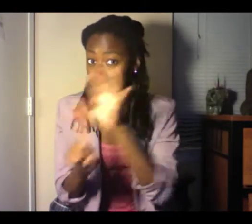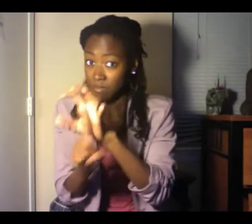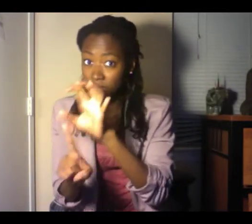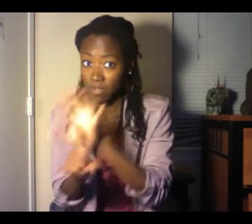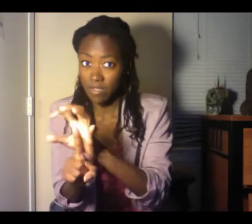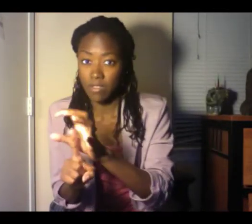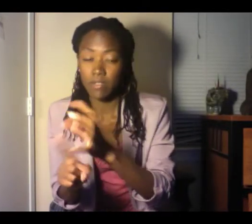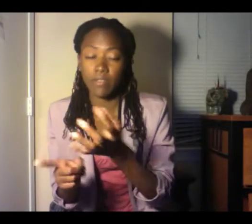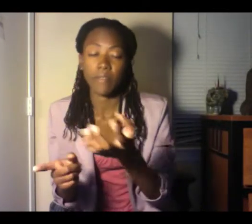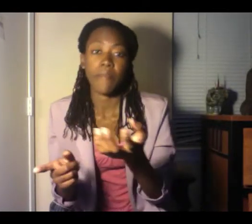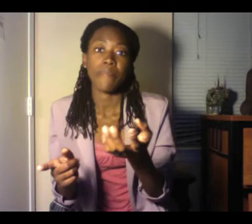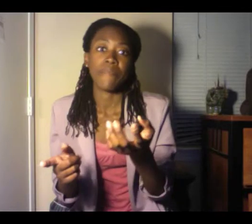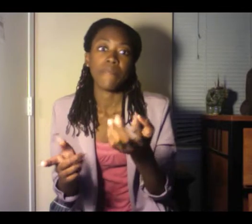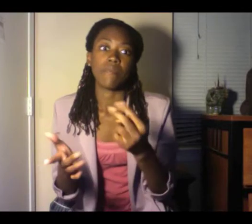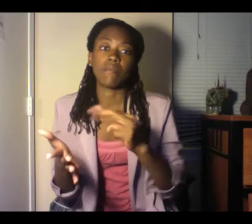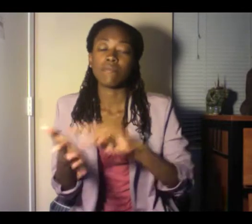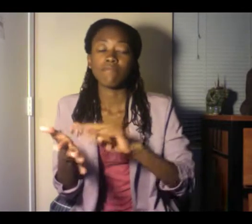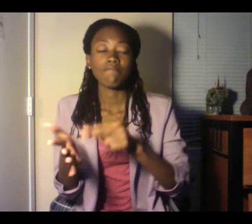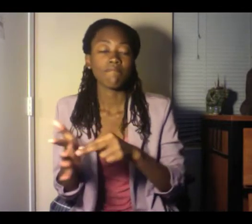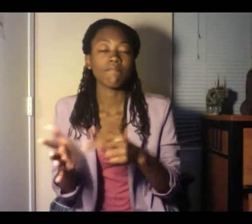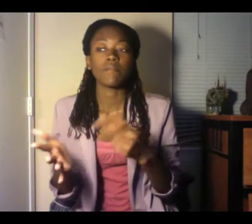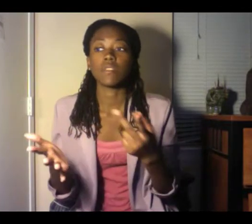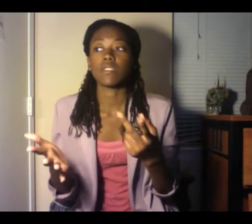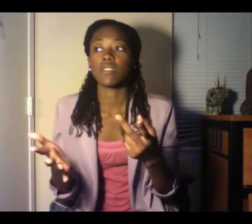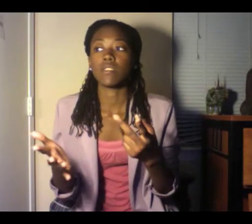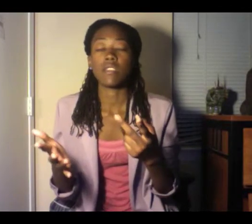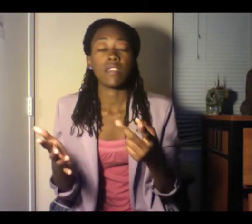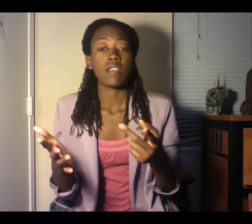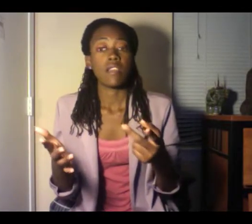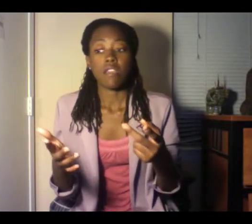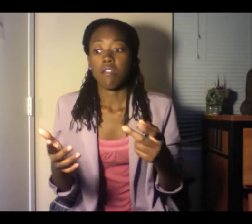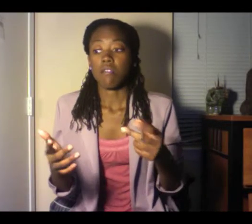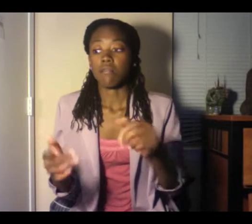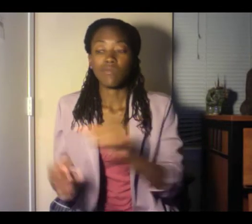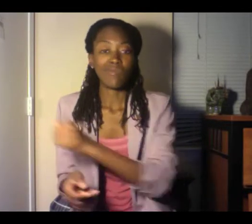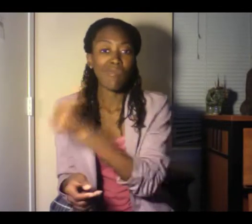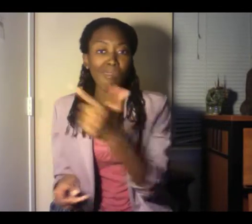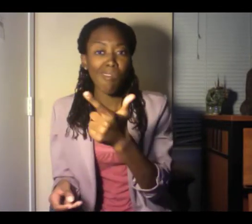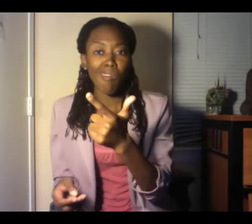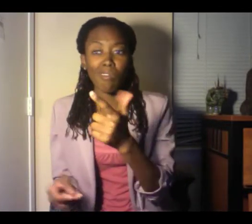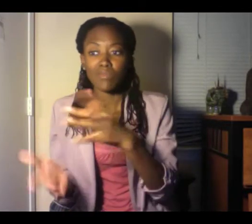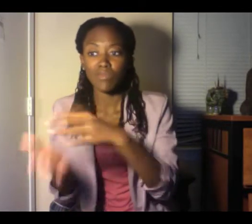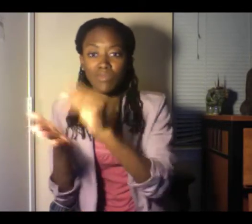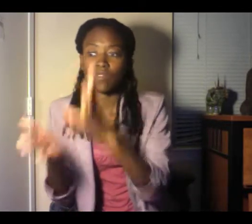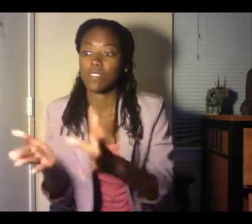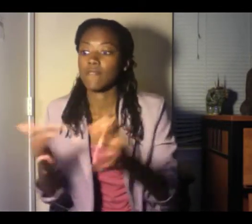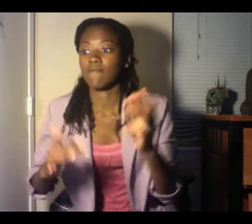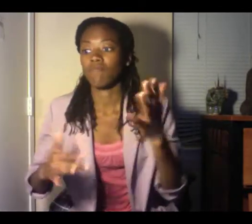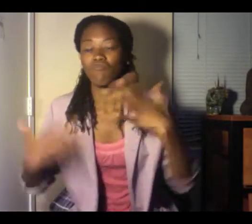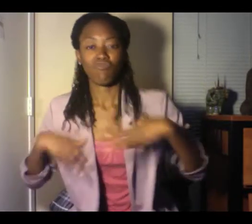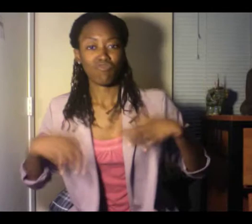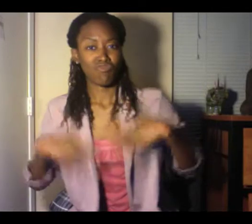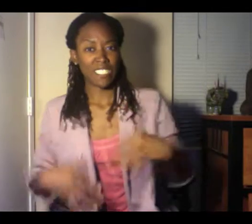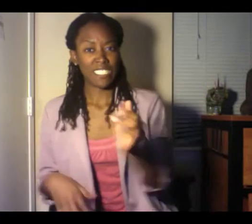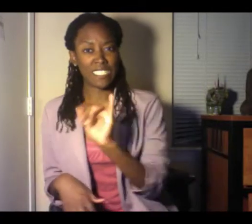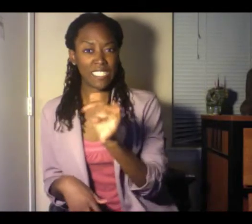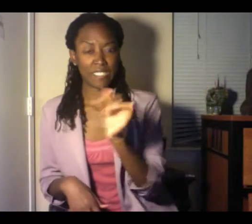and middle school age group are likely to want to dress like, look like, and have things